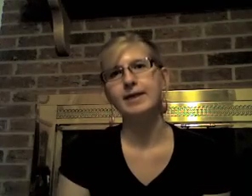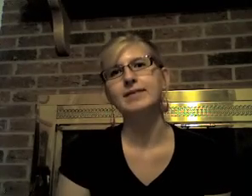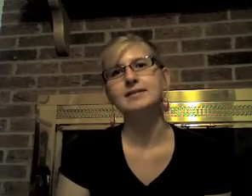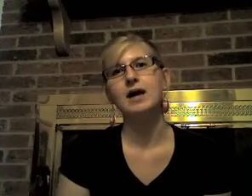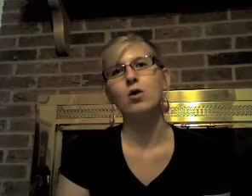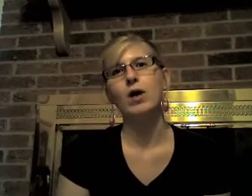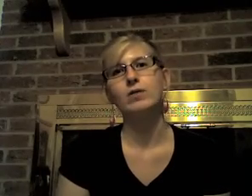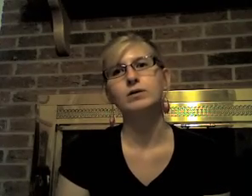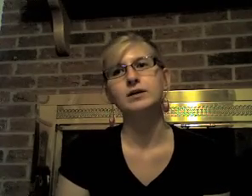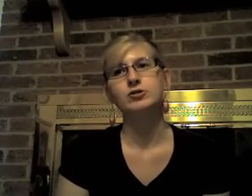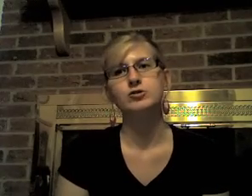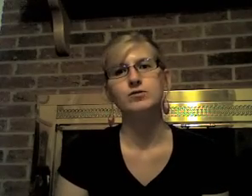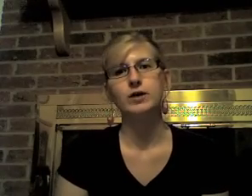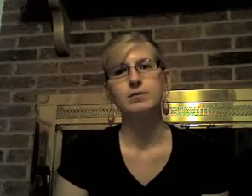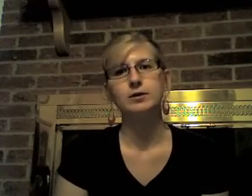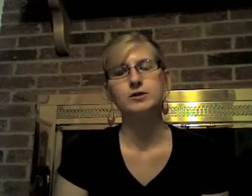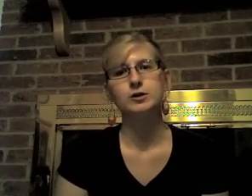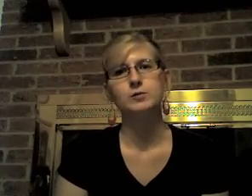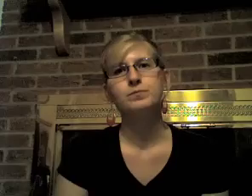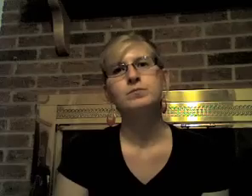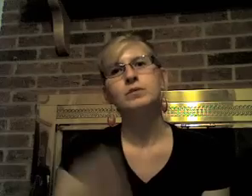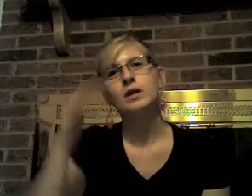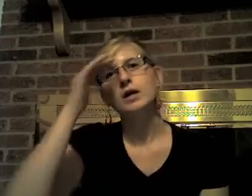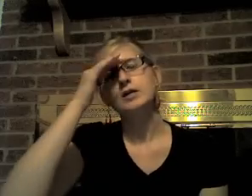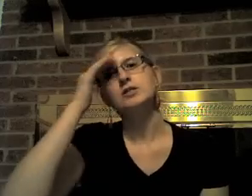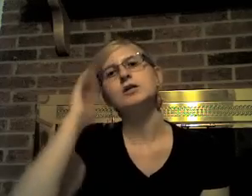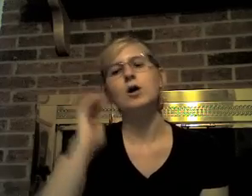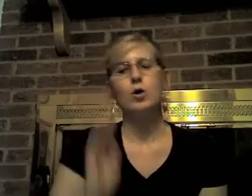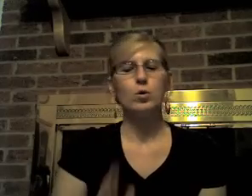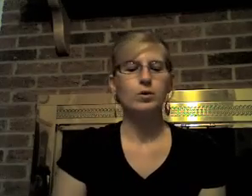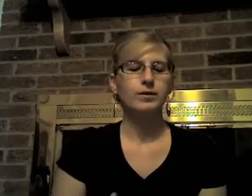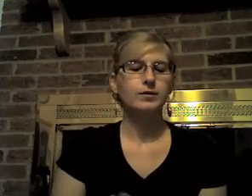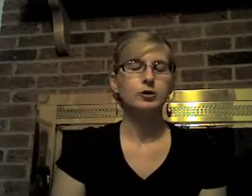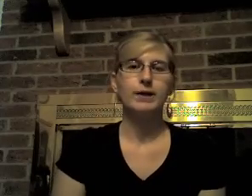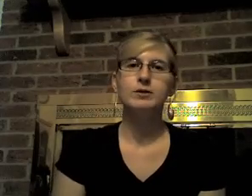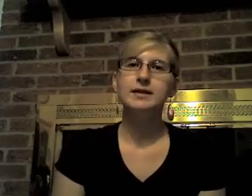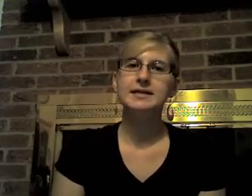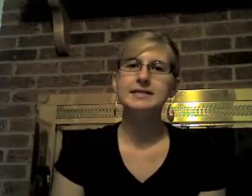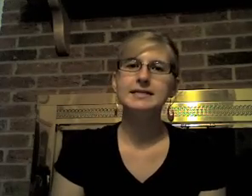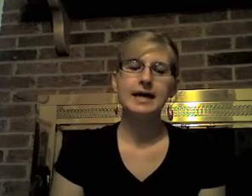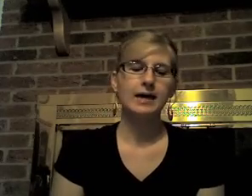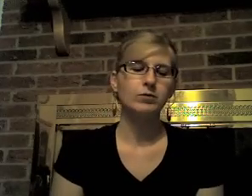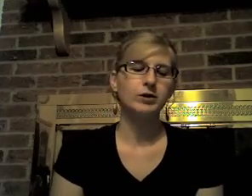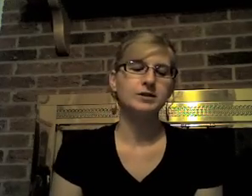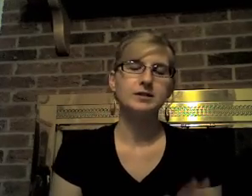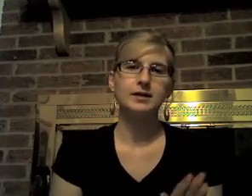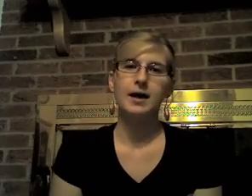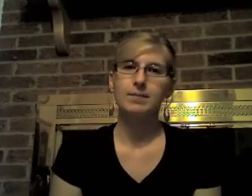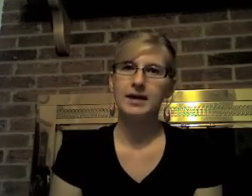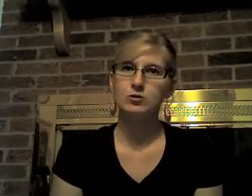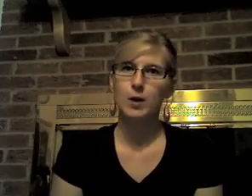that's how I will introduce your vocabulary to you. So grab your list and we're going to start on page 1.